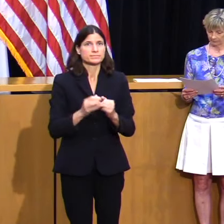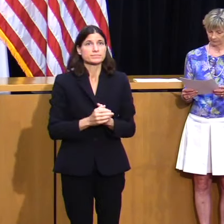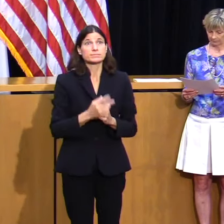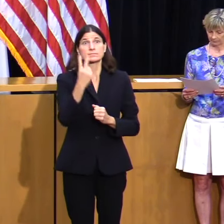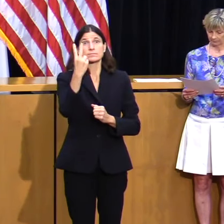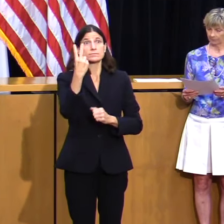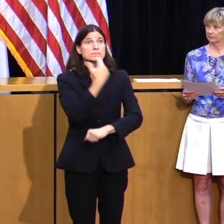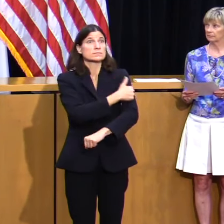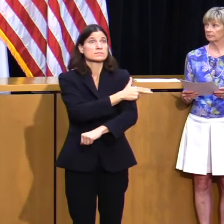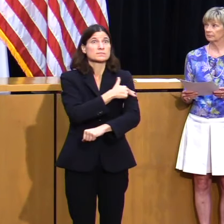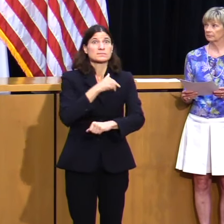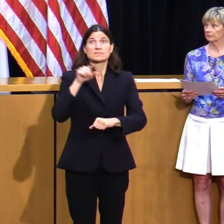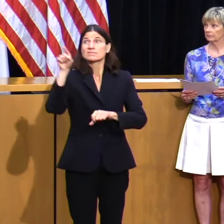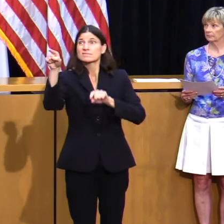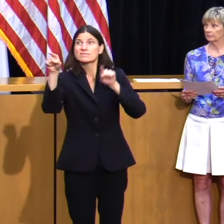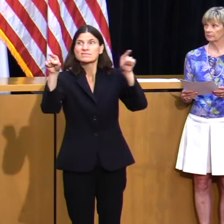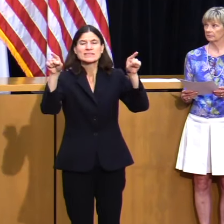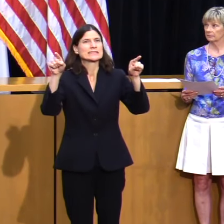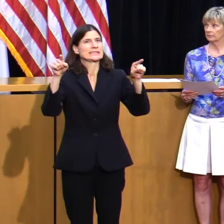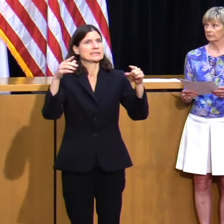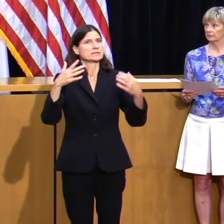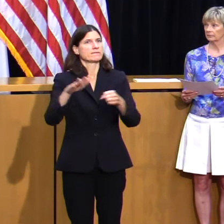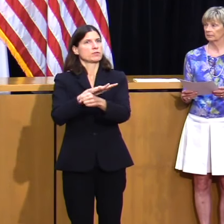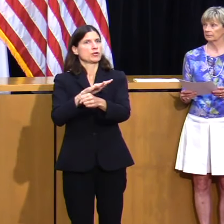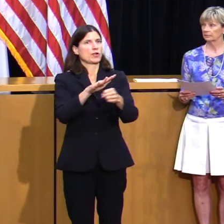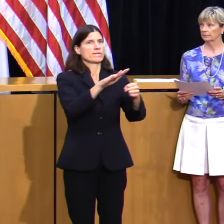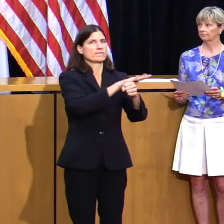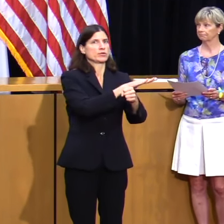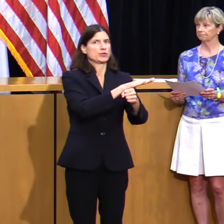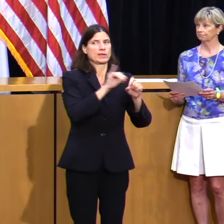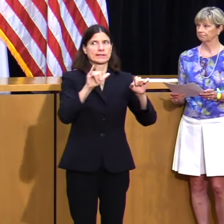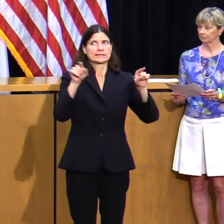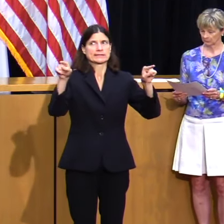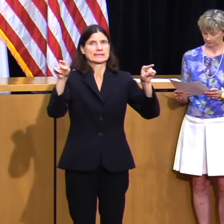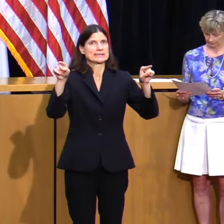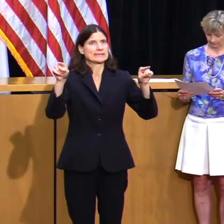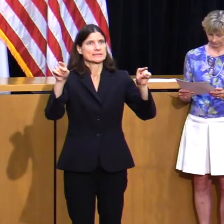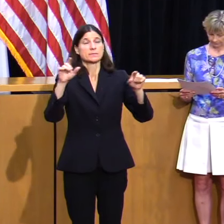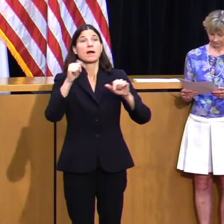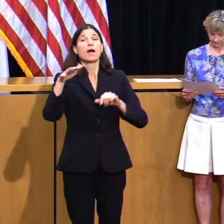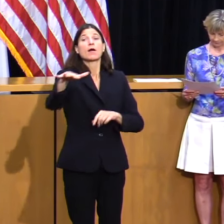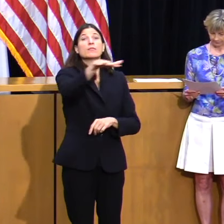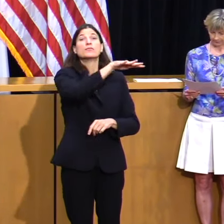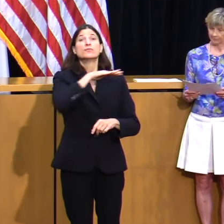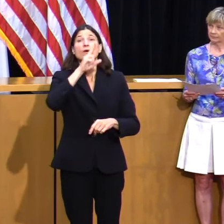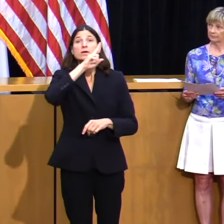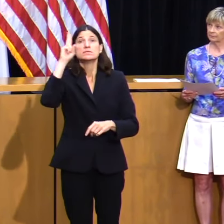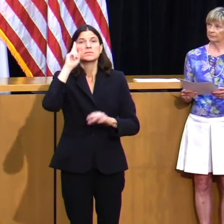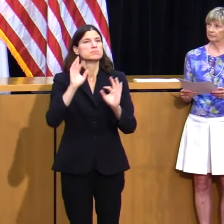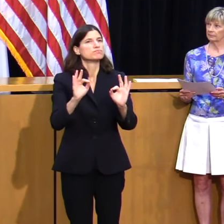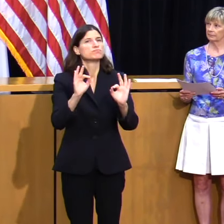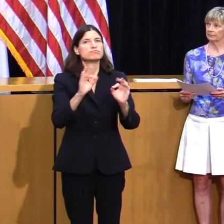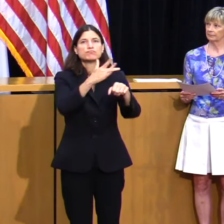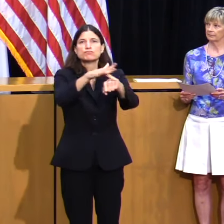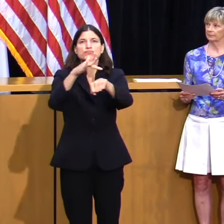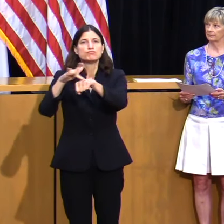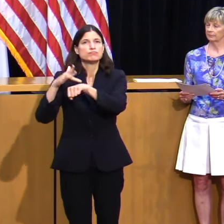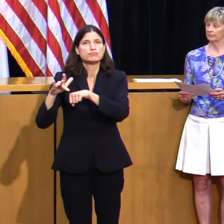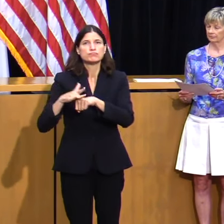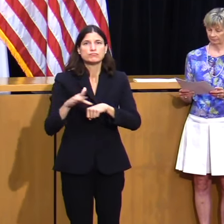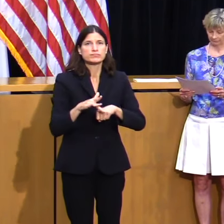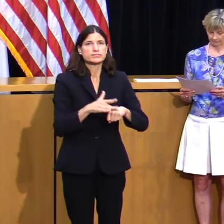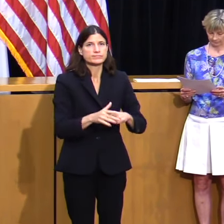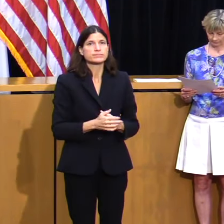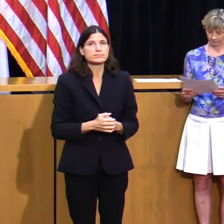Yesterday, DPH also issued its weekly update to our enhanced COVID-19 community-level data map. That data can be accessed